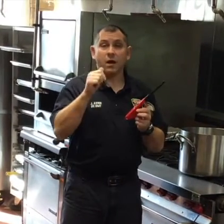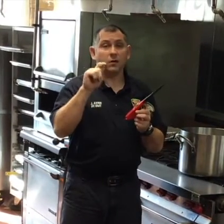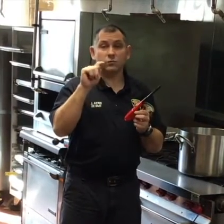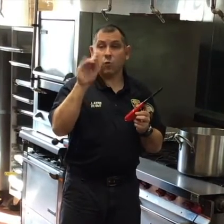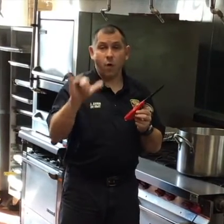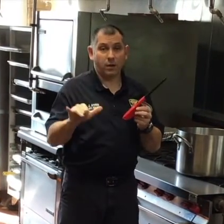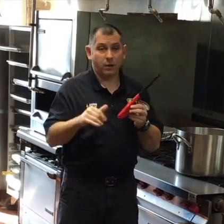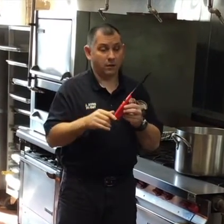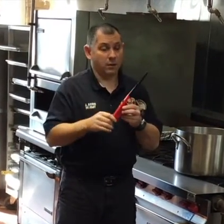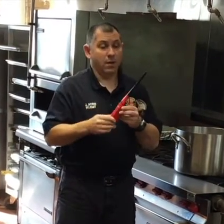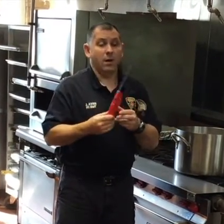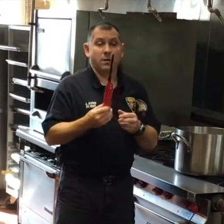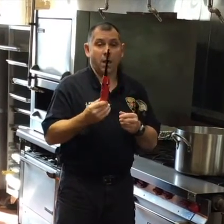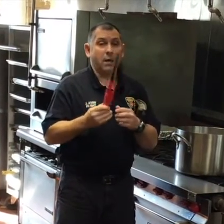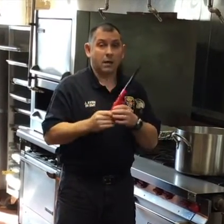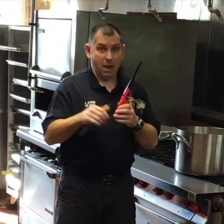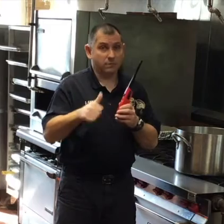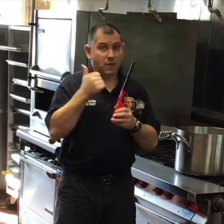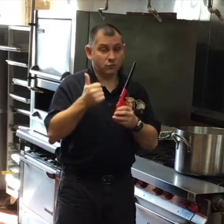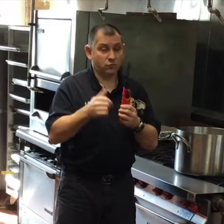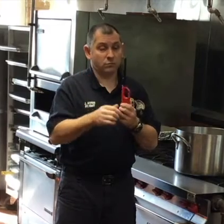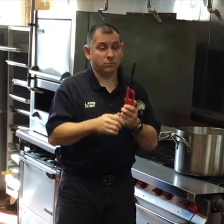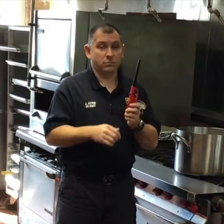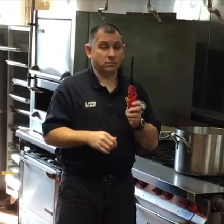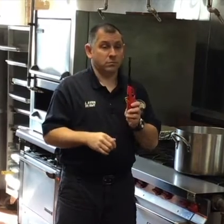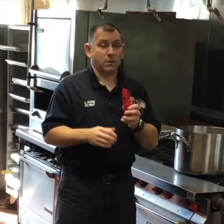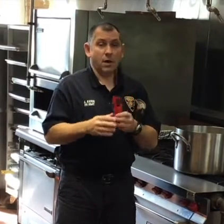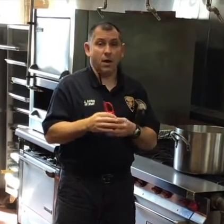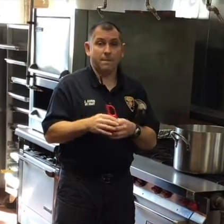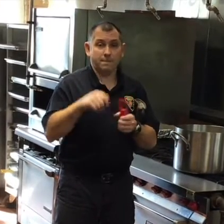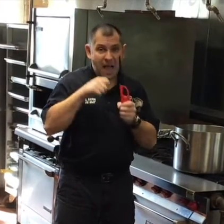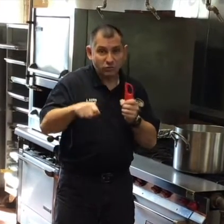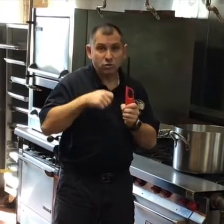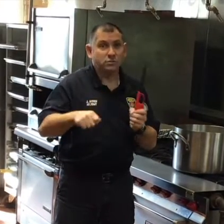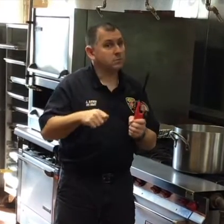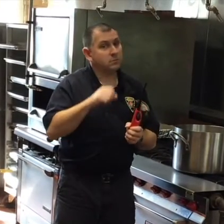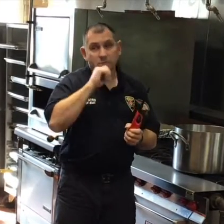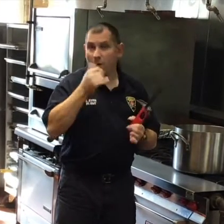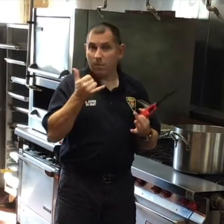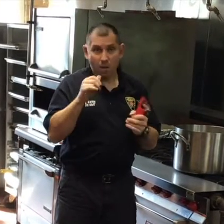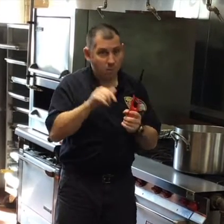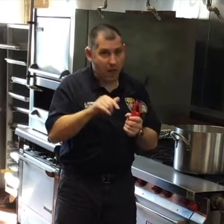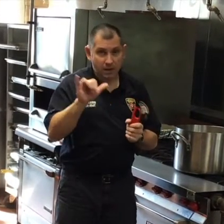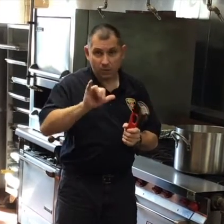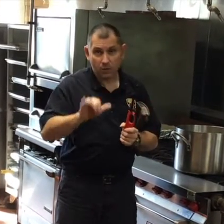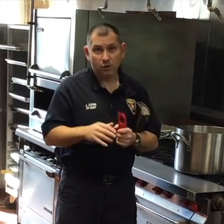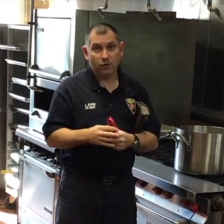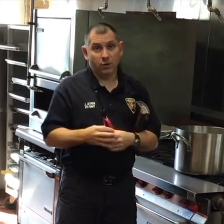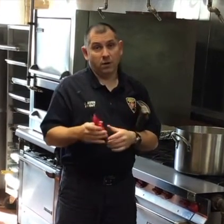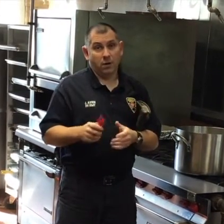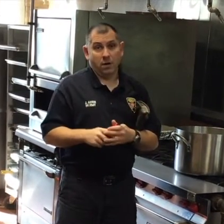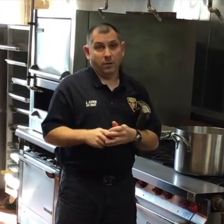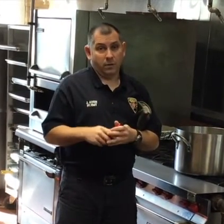And the lighters are not a toy. Do not play with them. They're very dangerous. Matches as well. Don't play with the